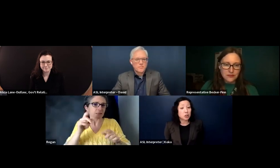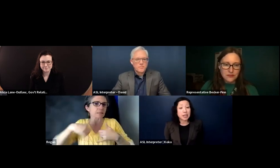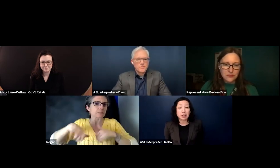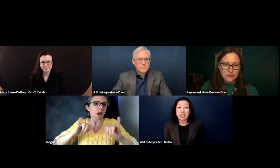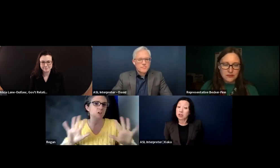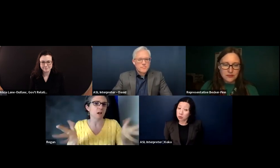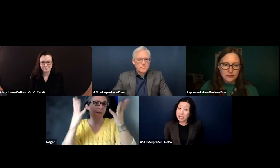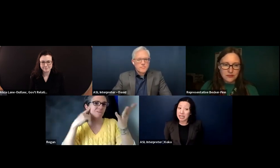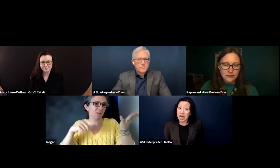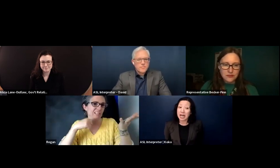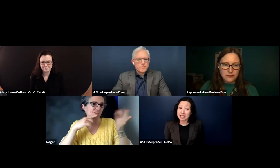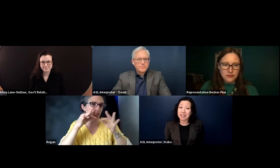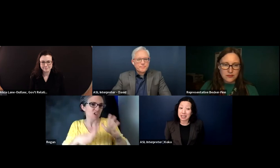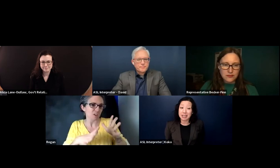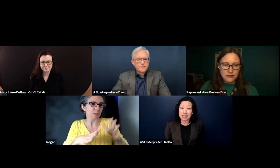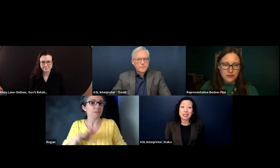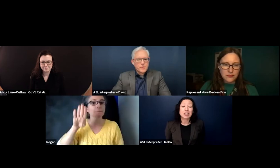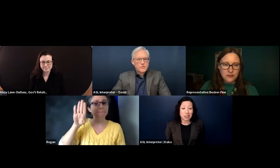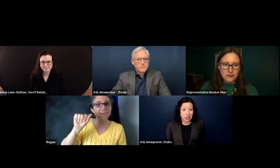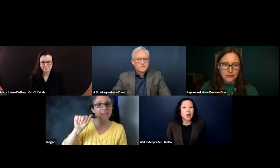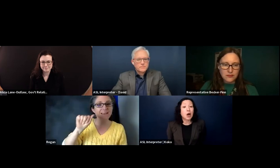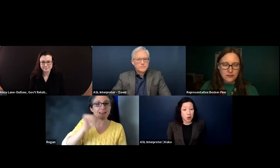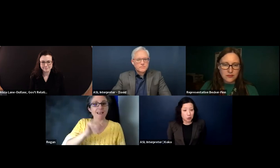In 2003, I did